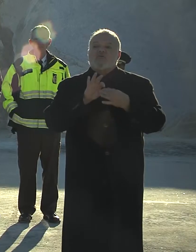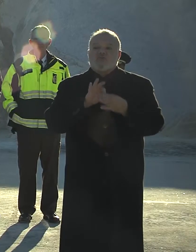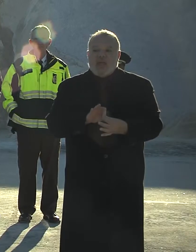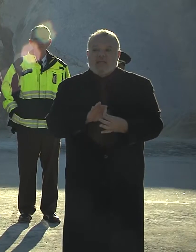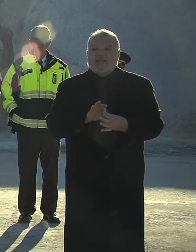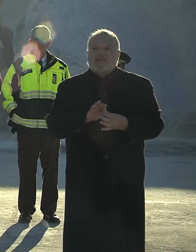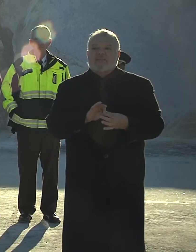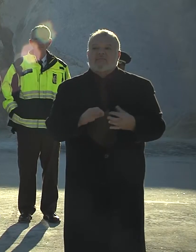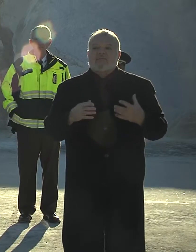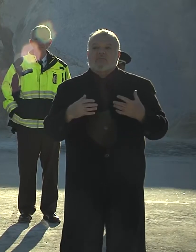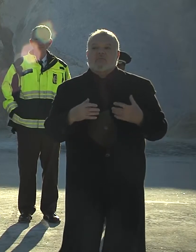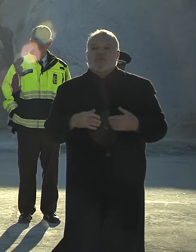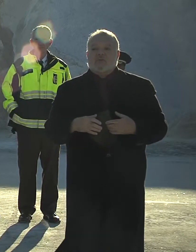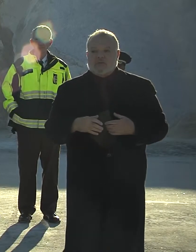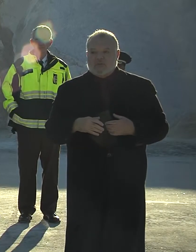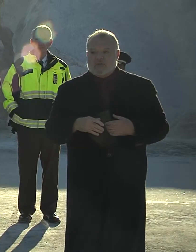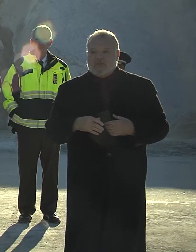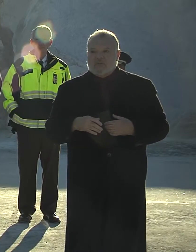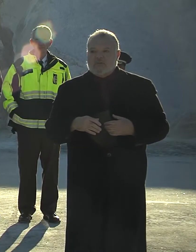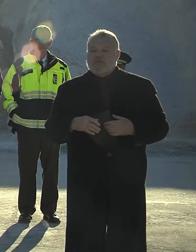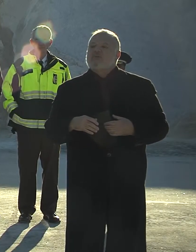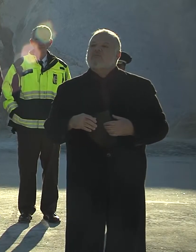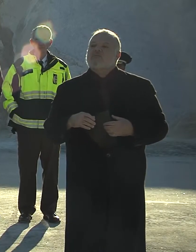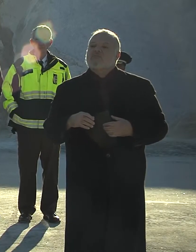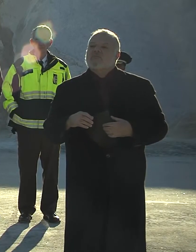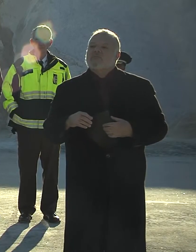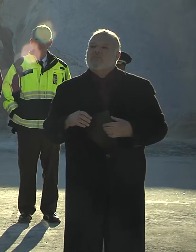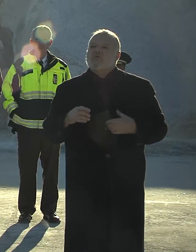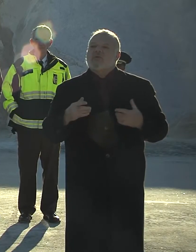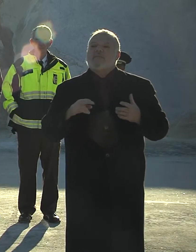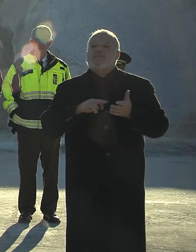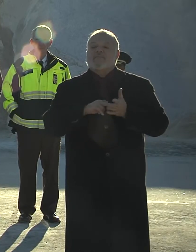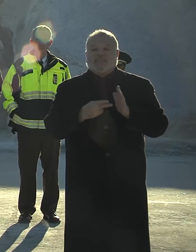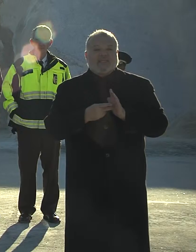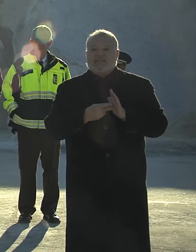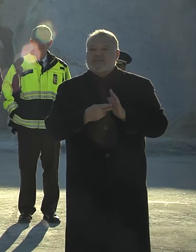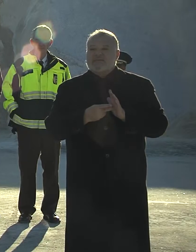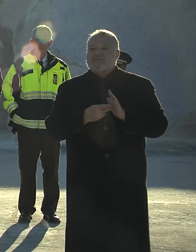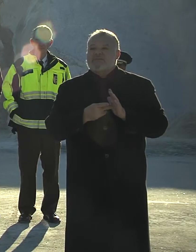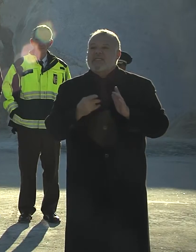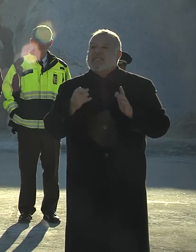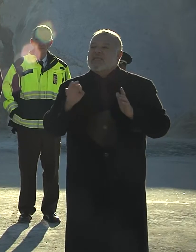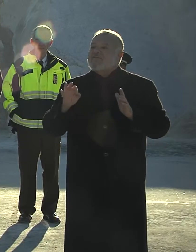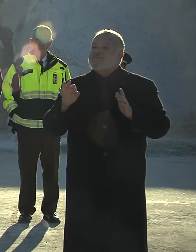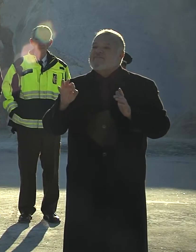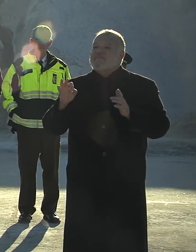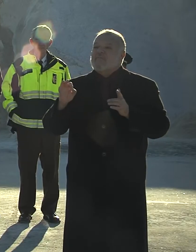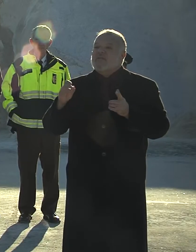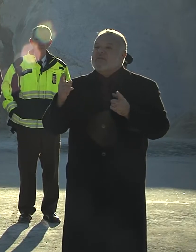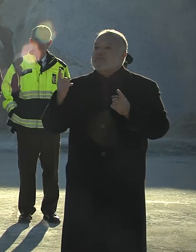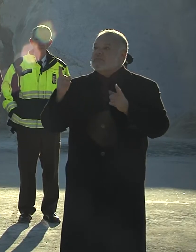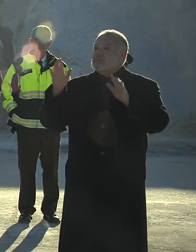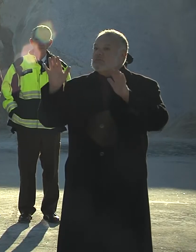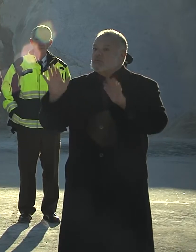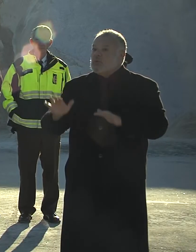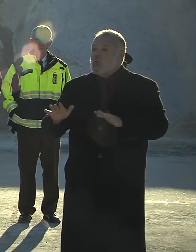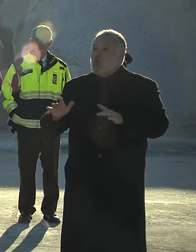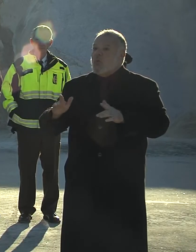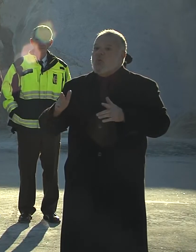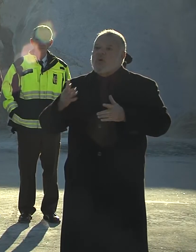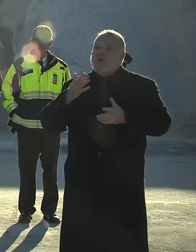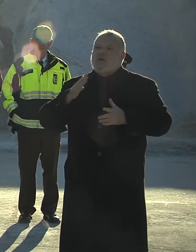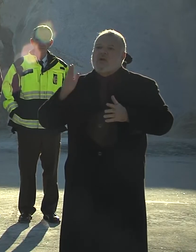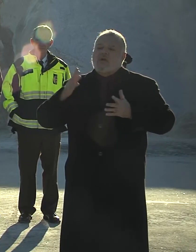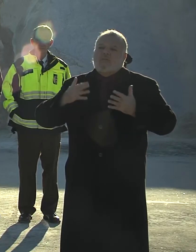responding after we know the storm is coming, but how do we close some of those flood paths. So, and that's been coordination with many other